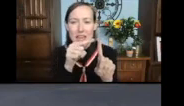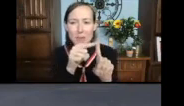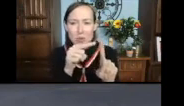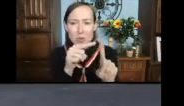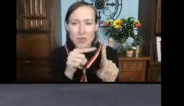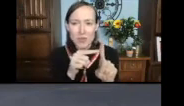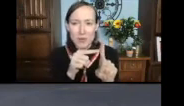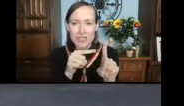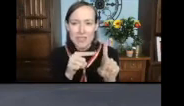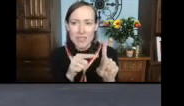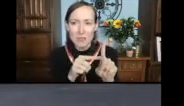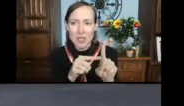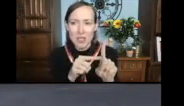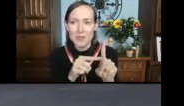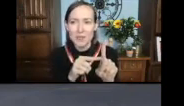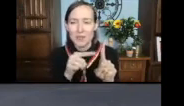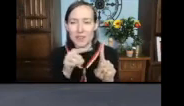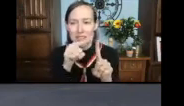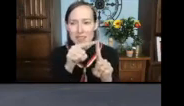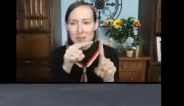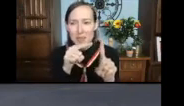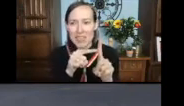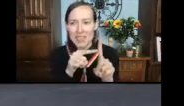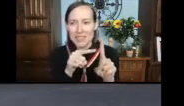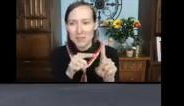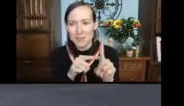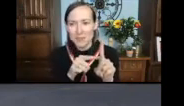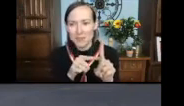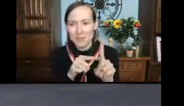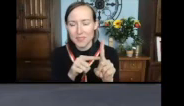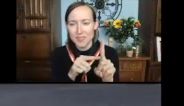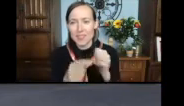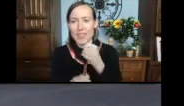I'm showing you a different one that's in the picture. Bean.